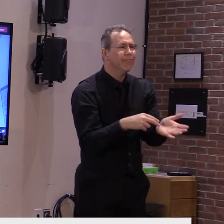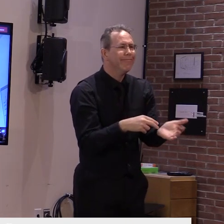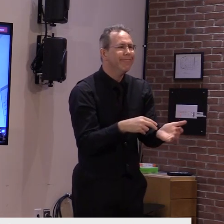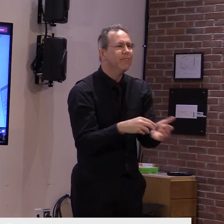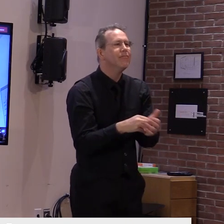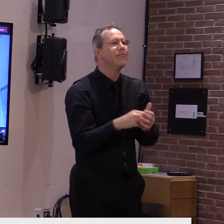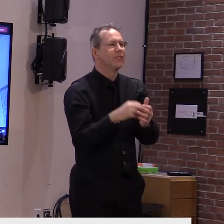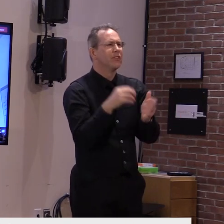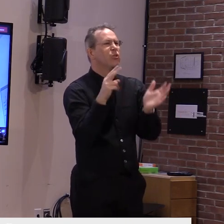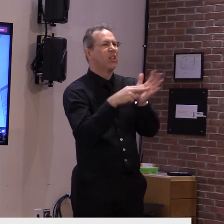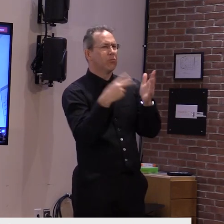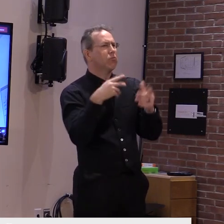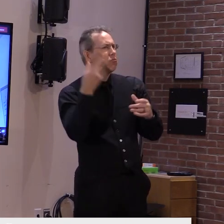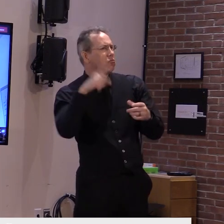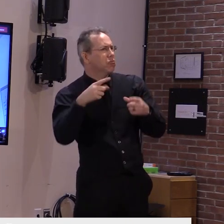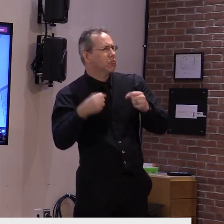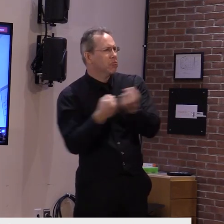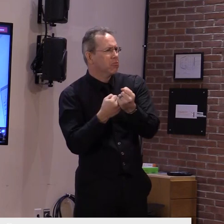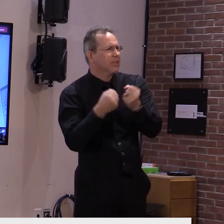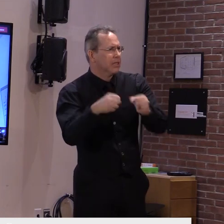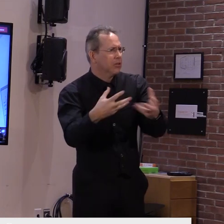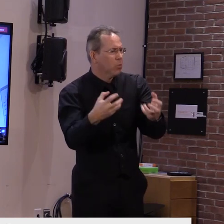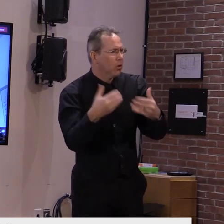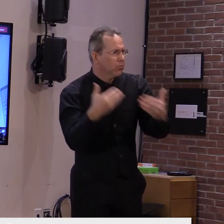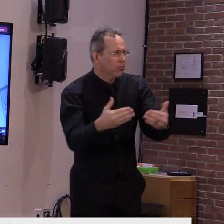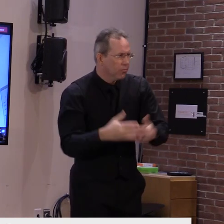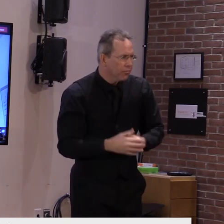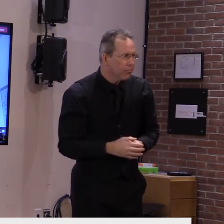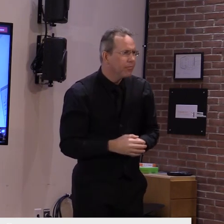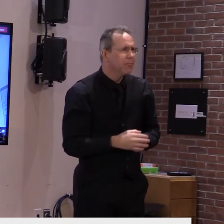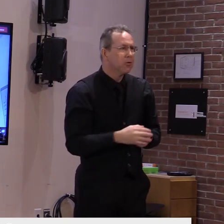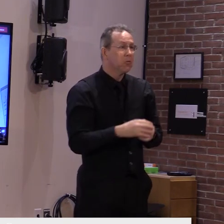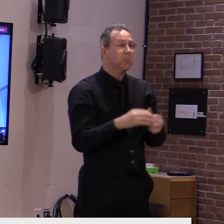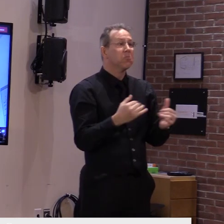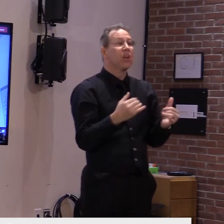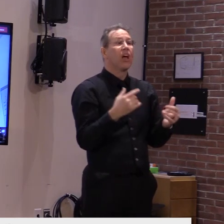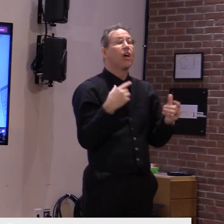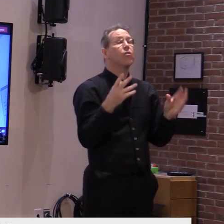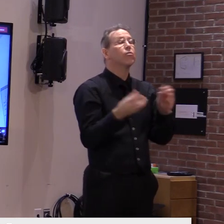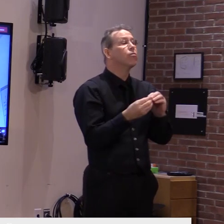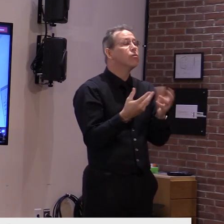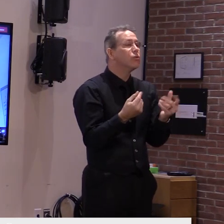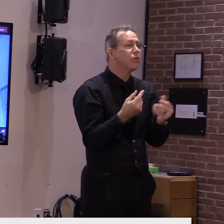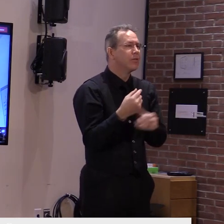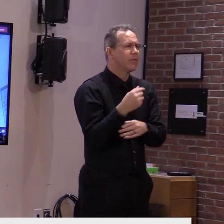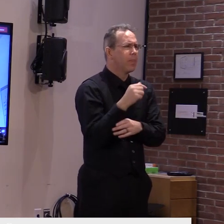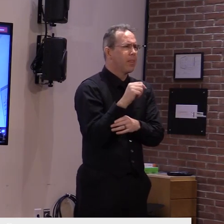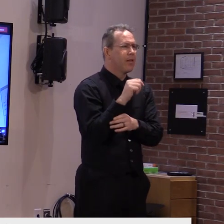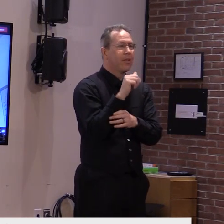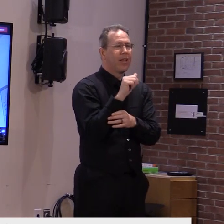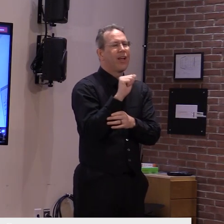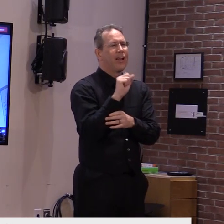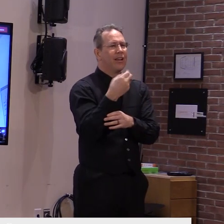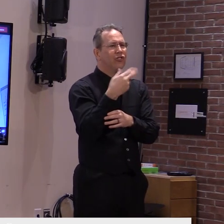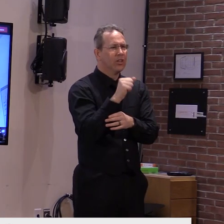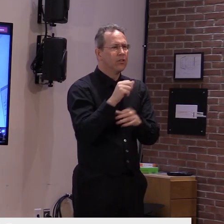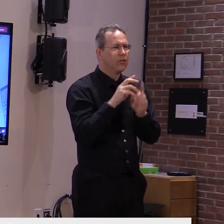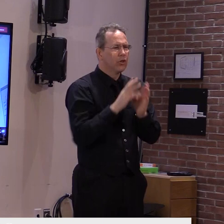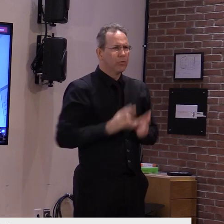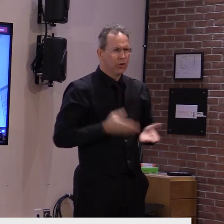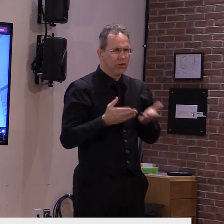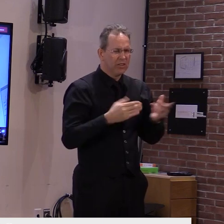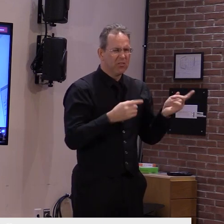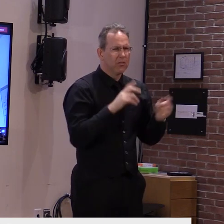vaccinated. So we're now working closely with AHS, other state partner agencies, and school districts to implement the vaccination